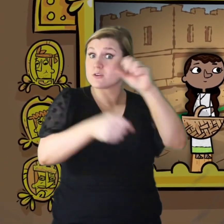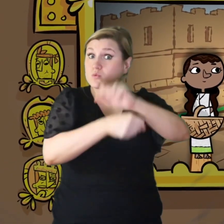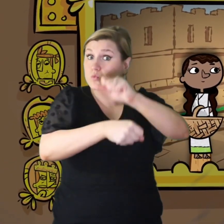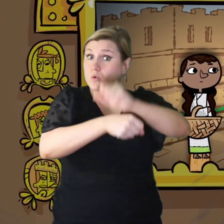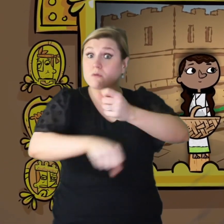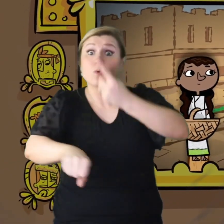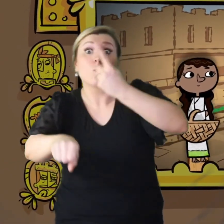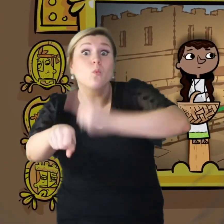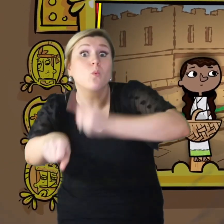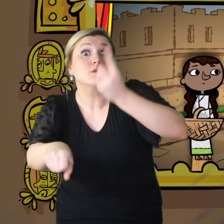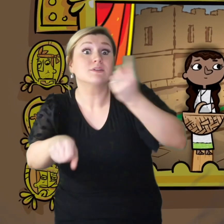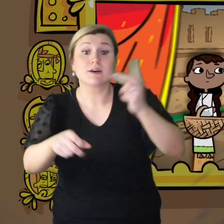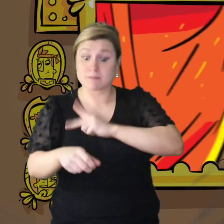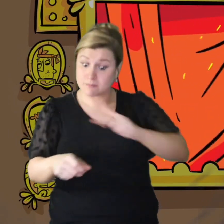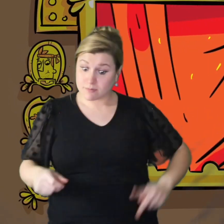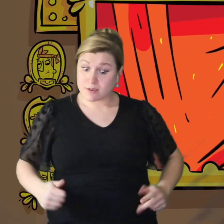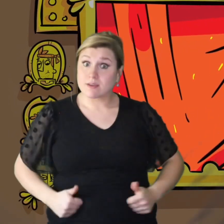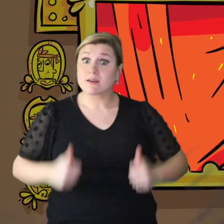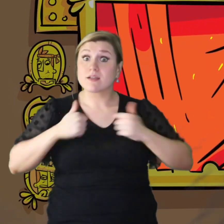king's life. Yep.